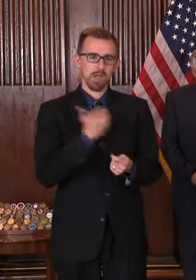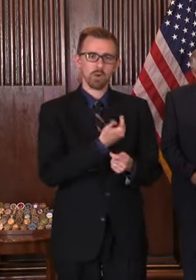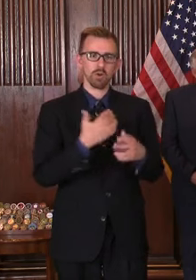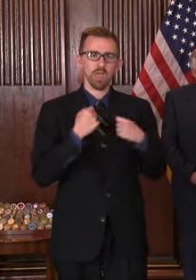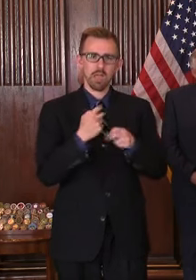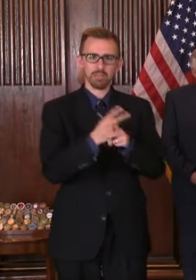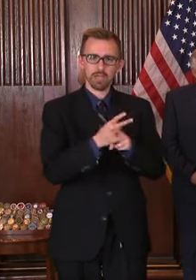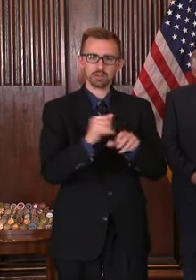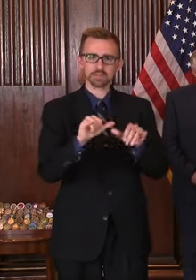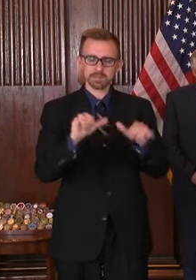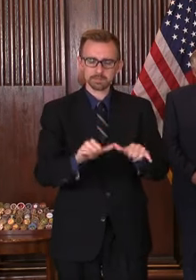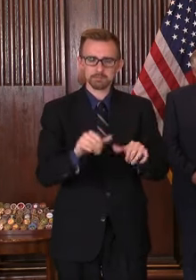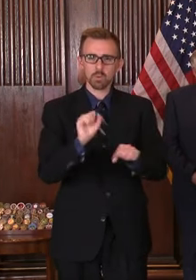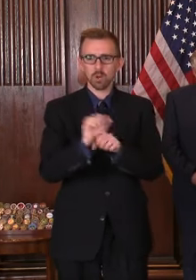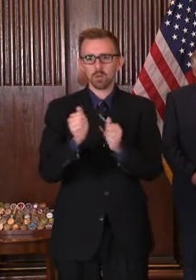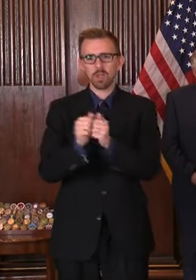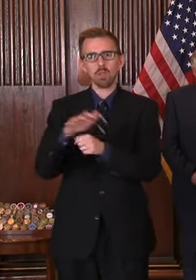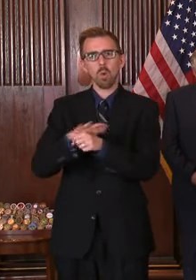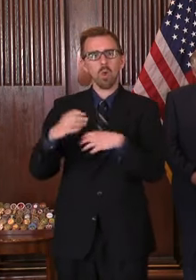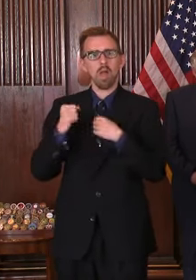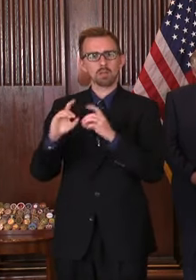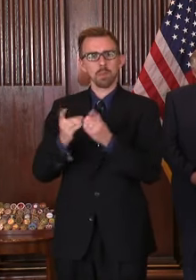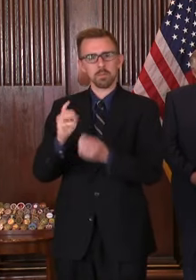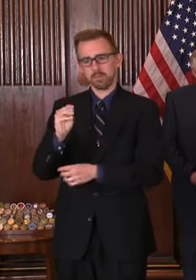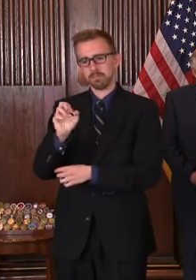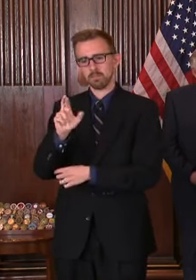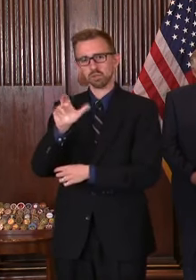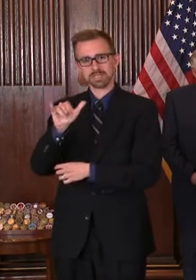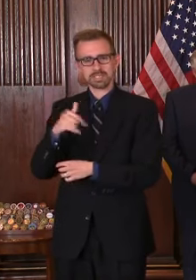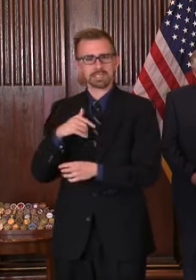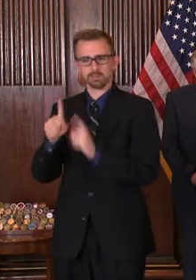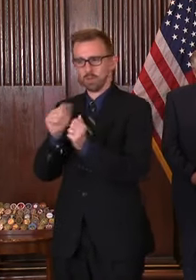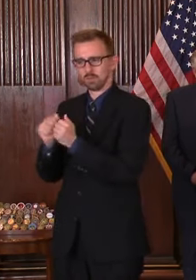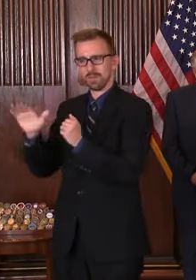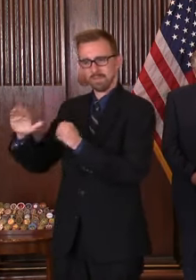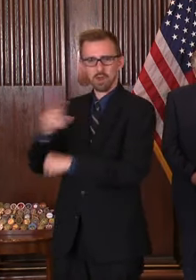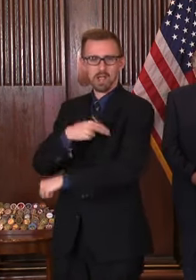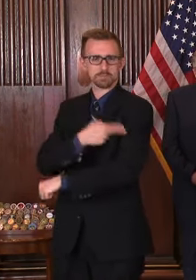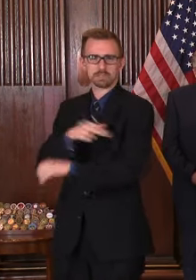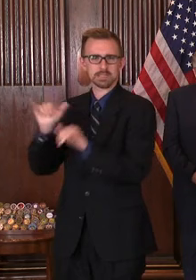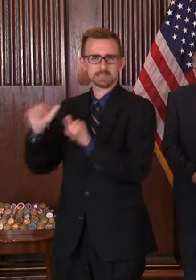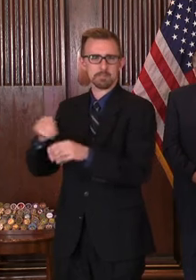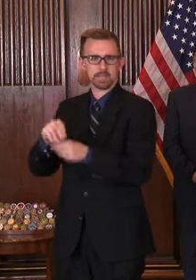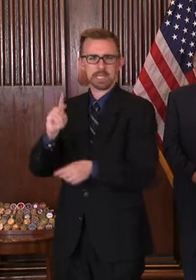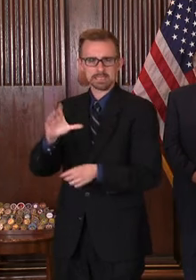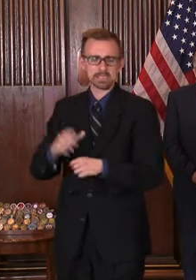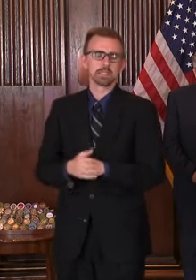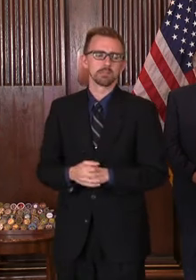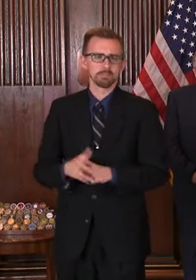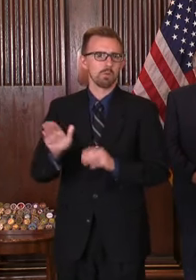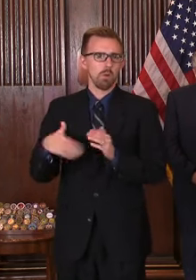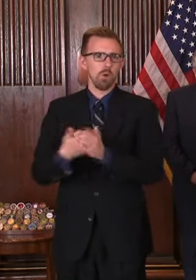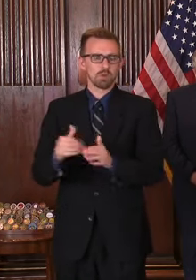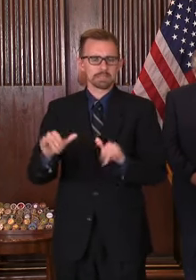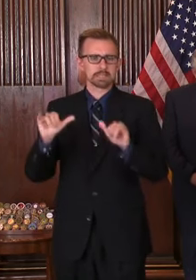with the local health department. I know Mercy's done the same. I'm talking to doctors in St. Louis and Kansas City. We've all suffered the